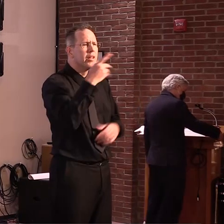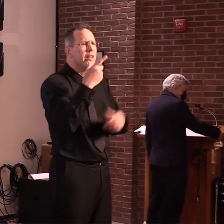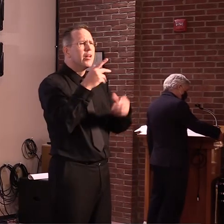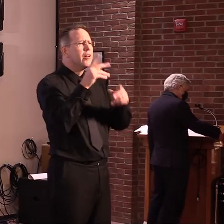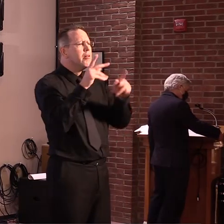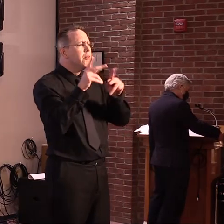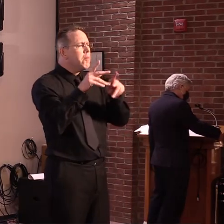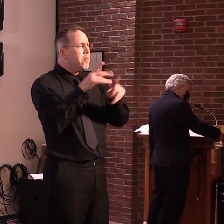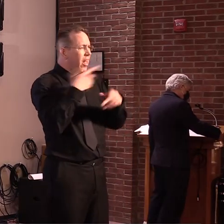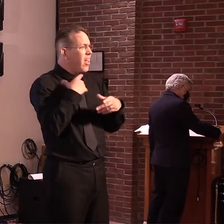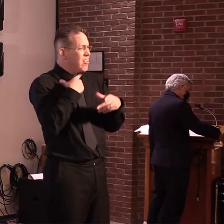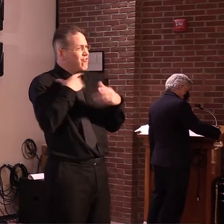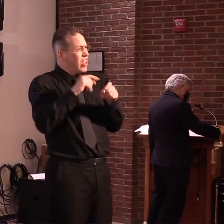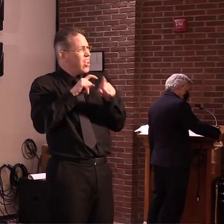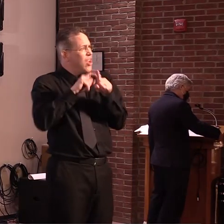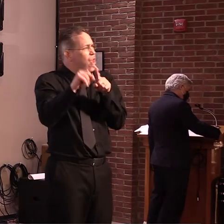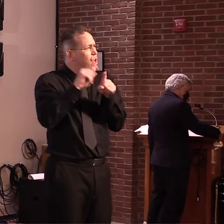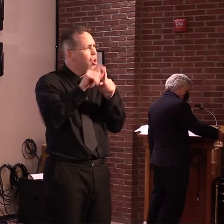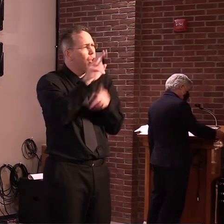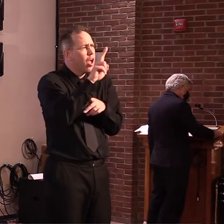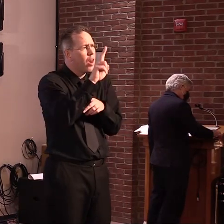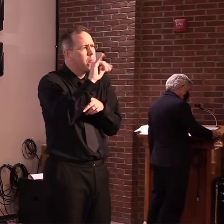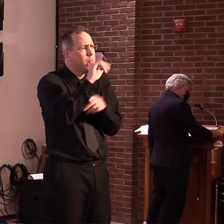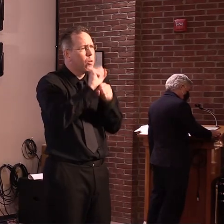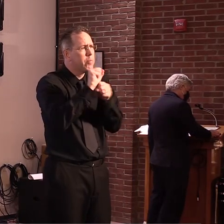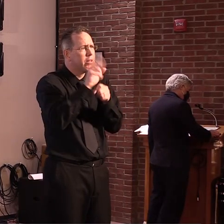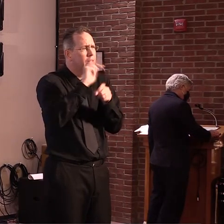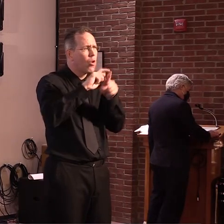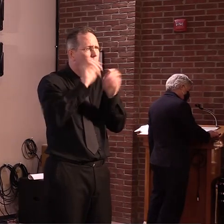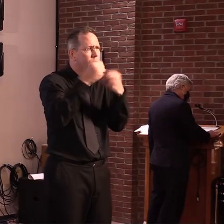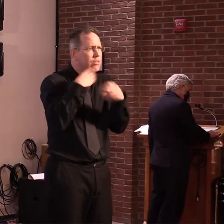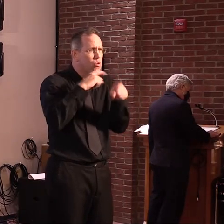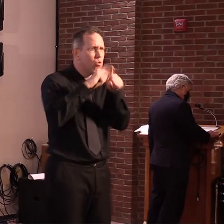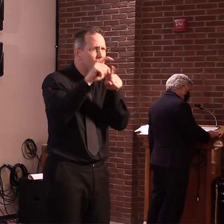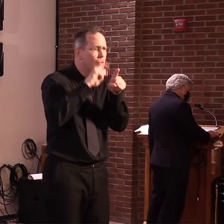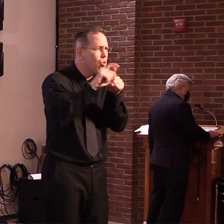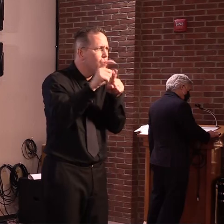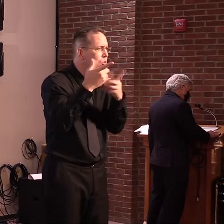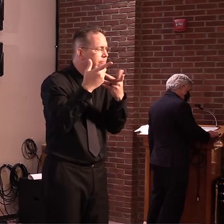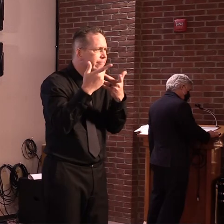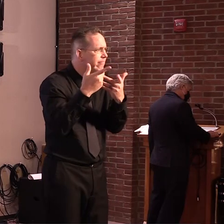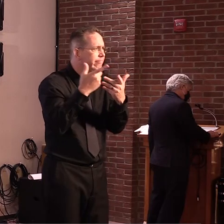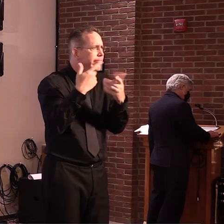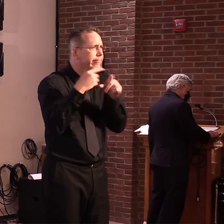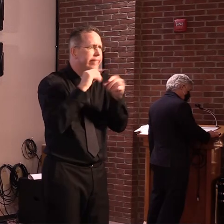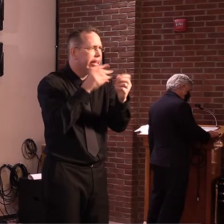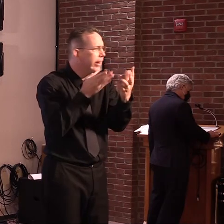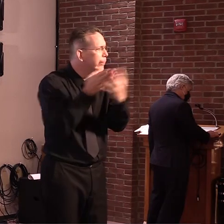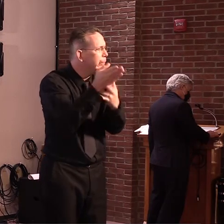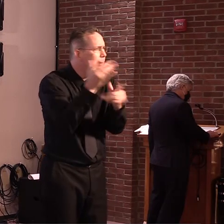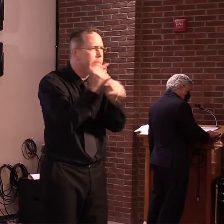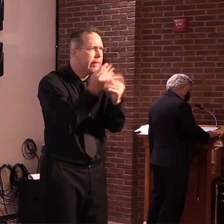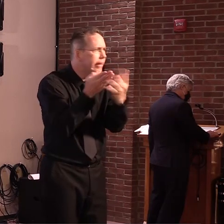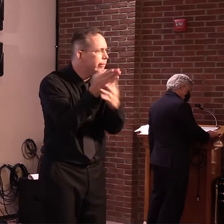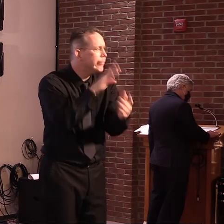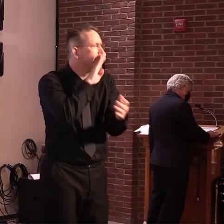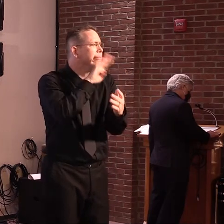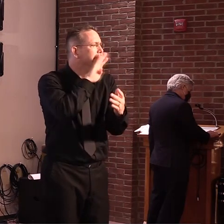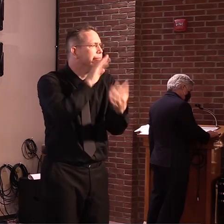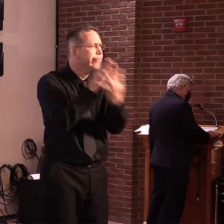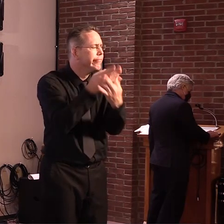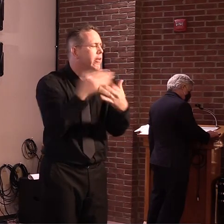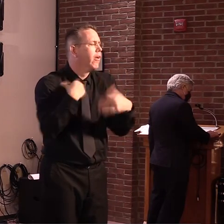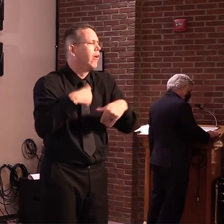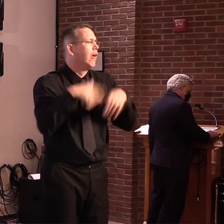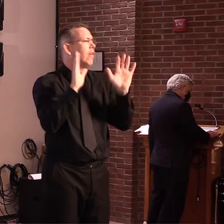Thanks for the question, Mike, and thanks for the opportunity to answer and hopefully provide people with more information if